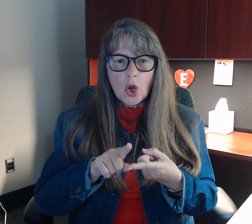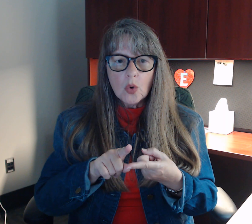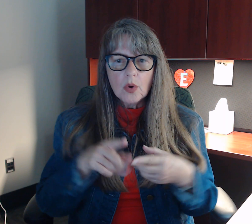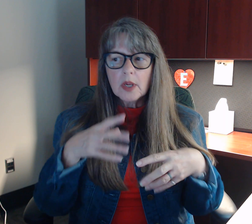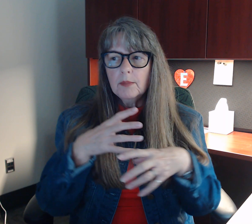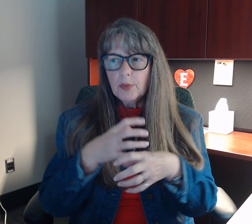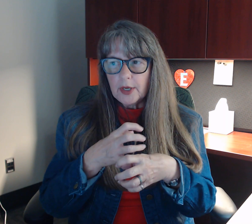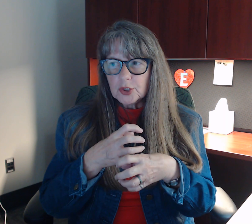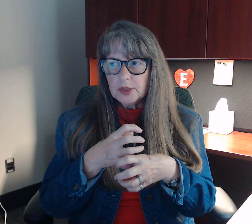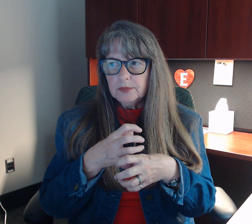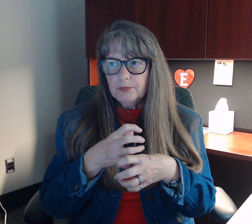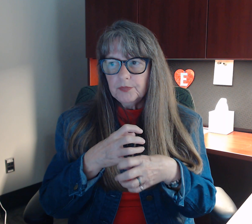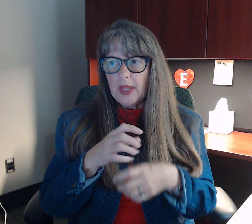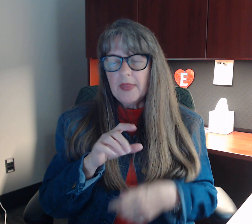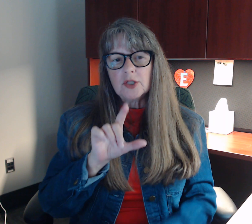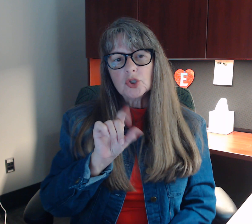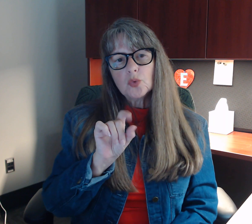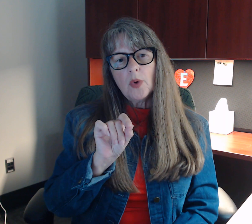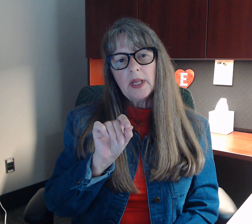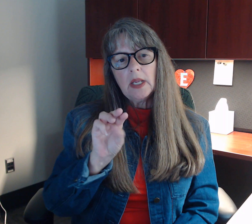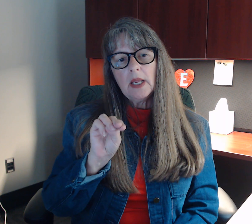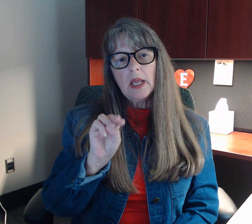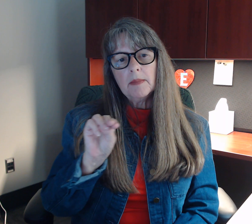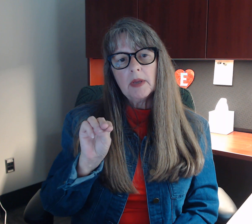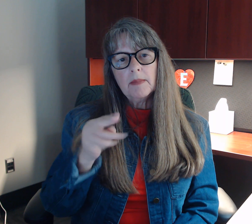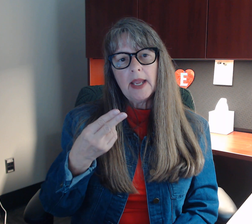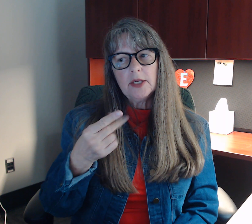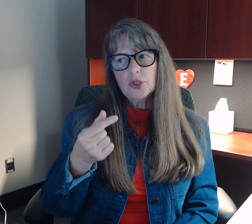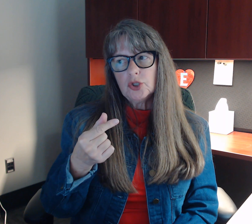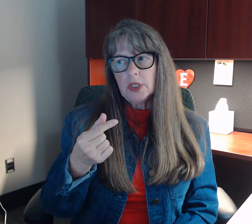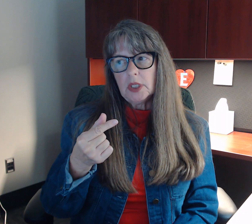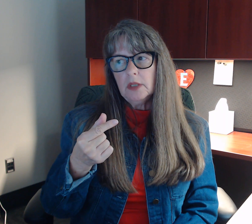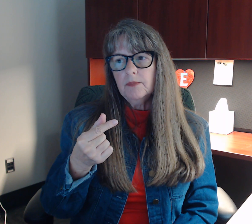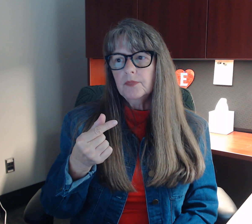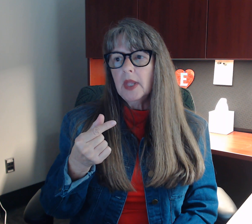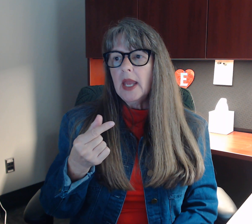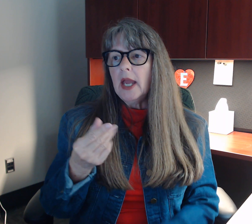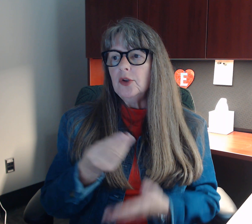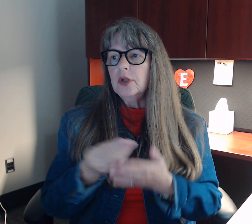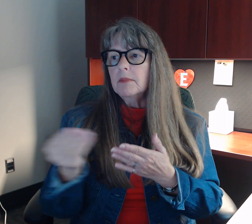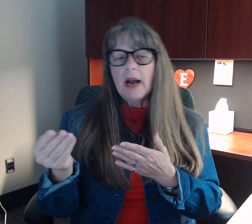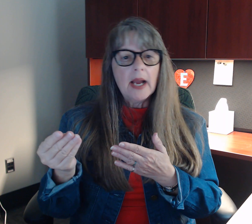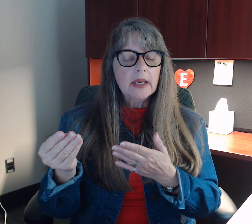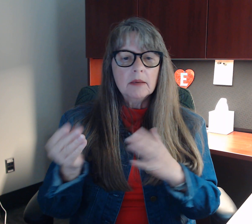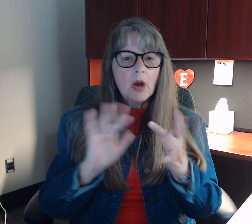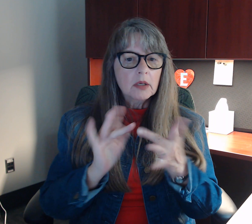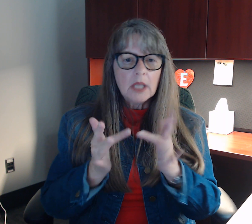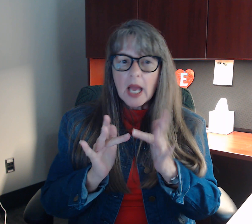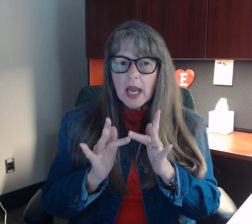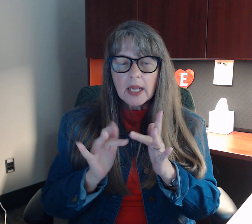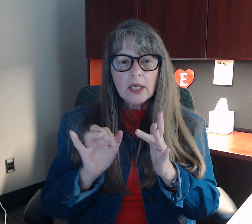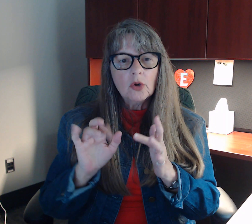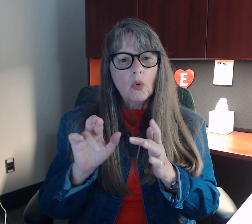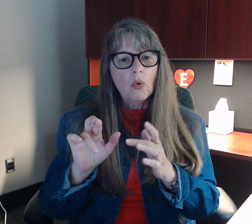low compression, and that's 20 mmHg, and you can buy them online or